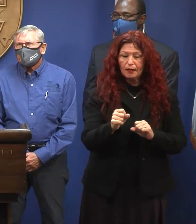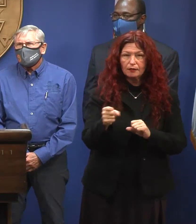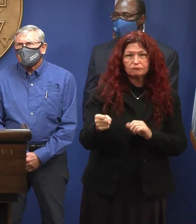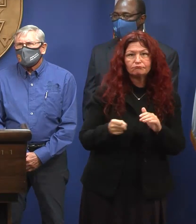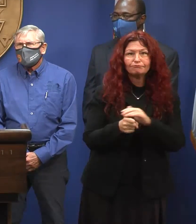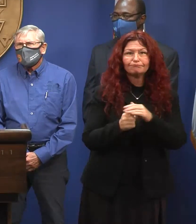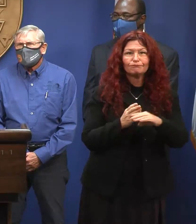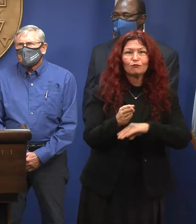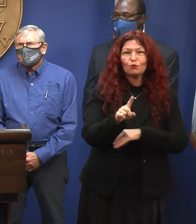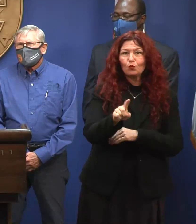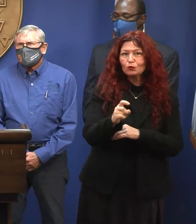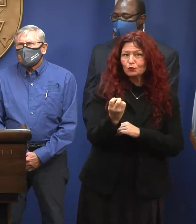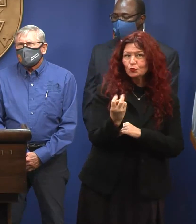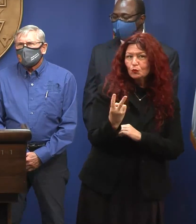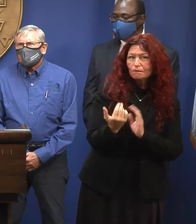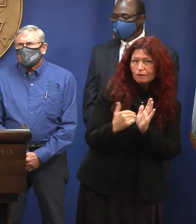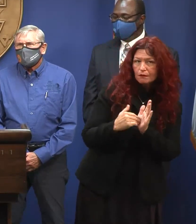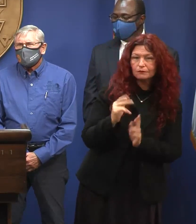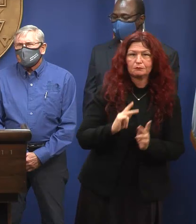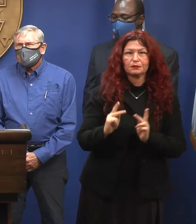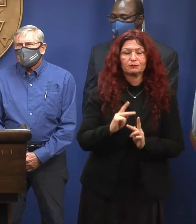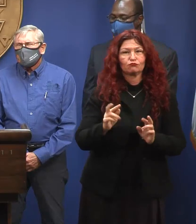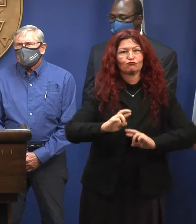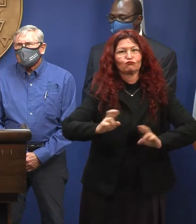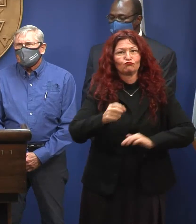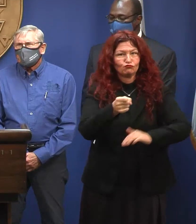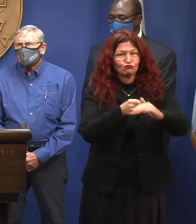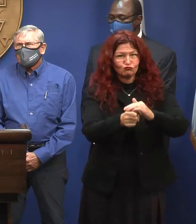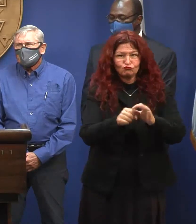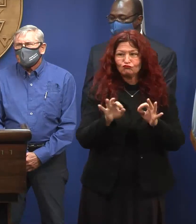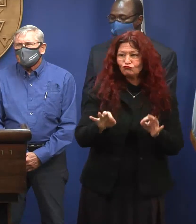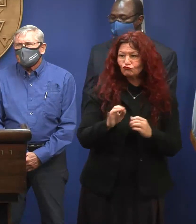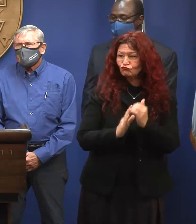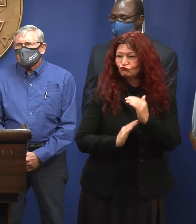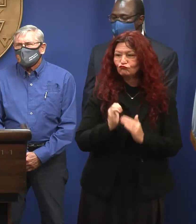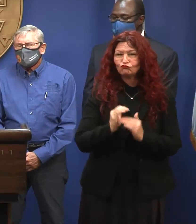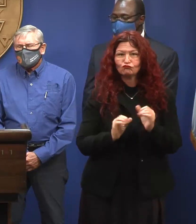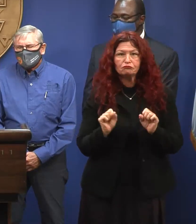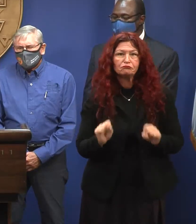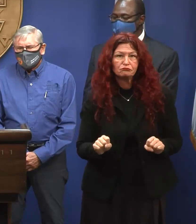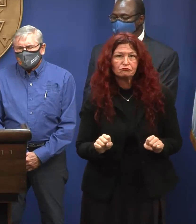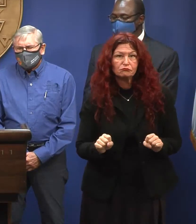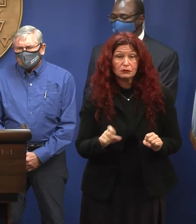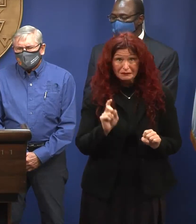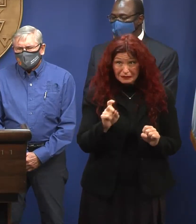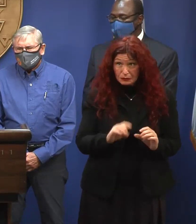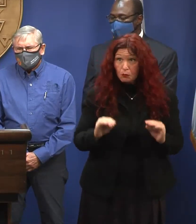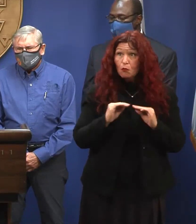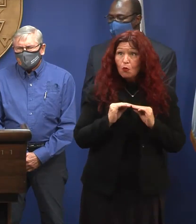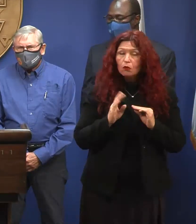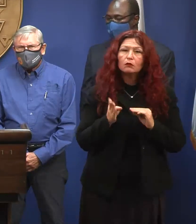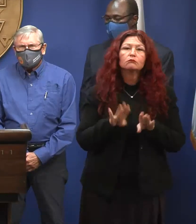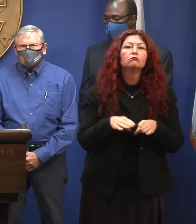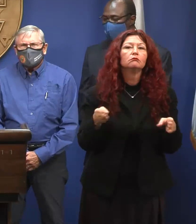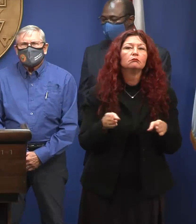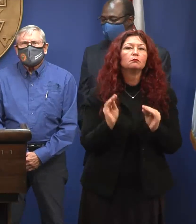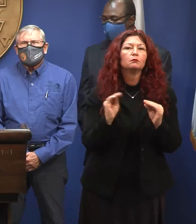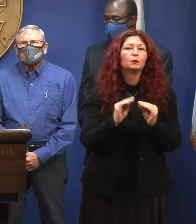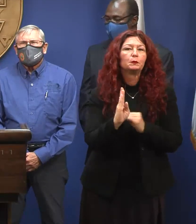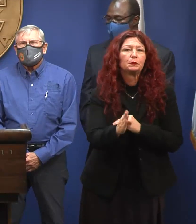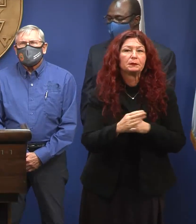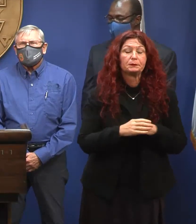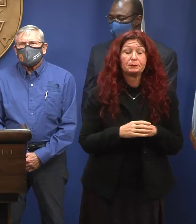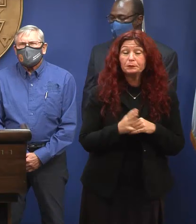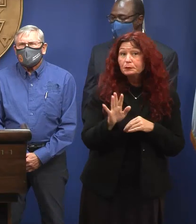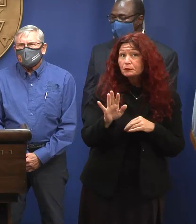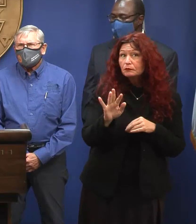112,000 people. And if we need to open up more sites, we will. So we also have some pet-friendly locations, and if you